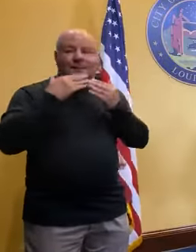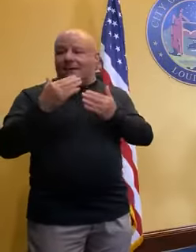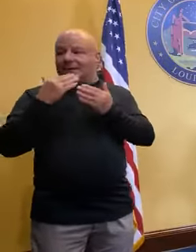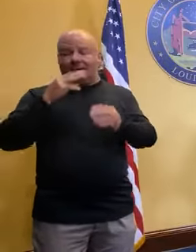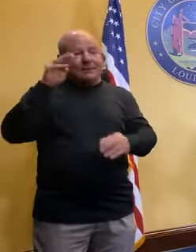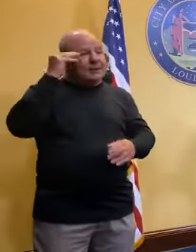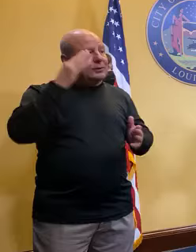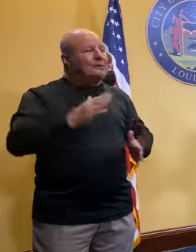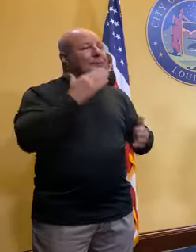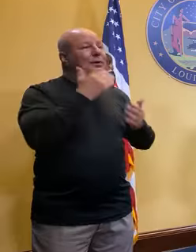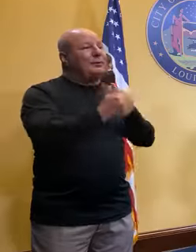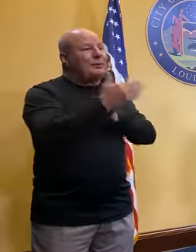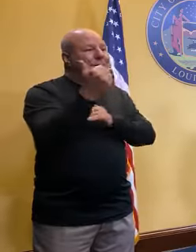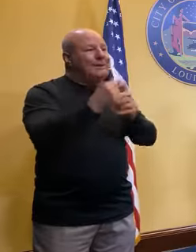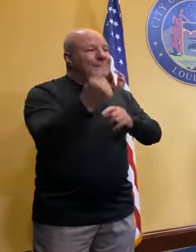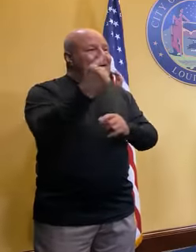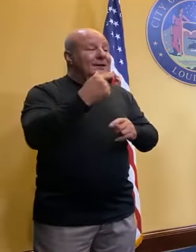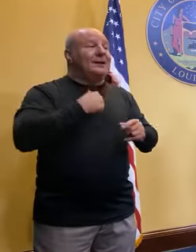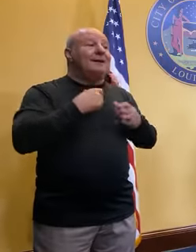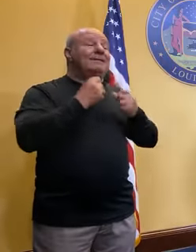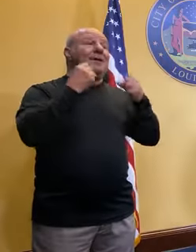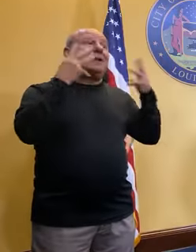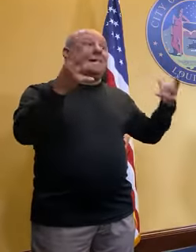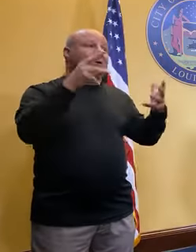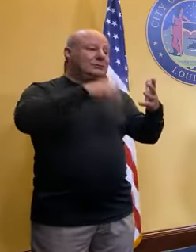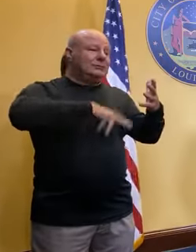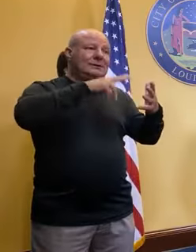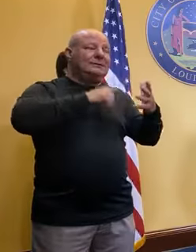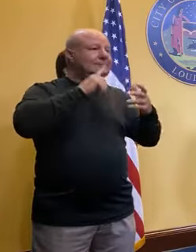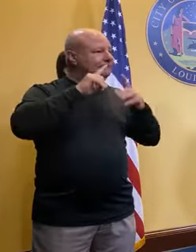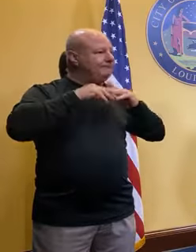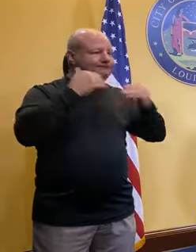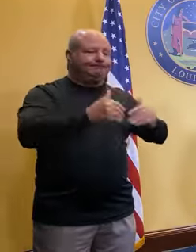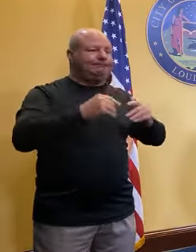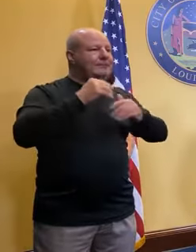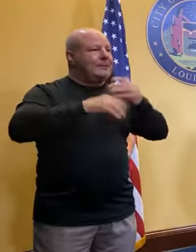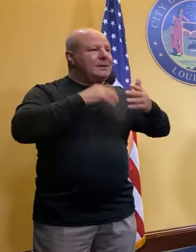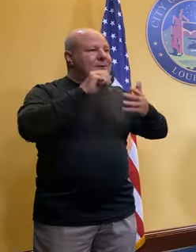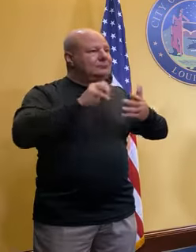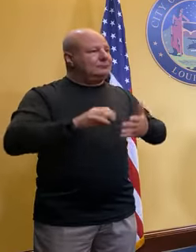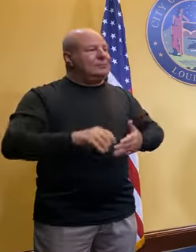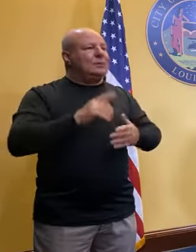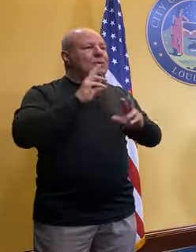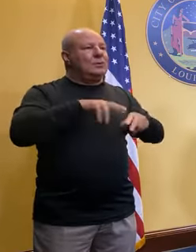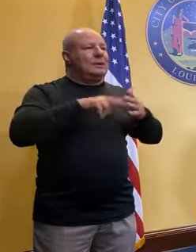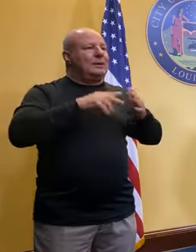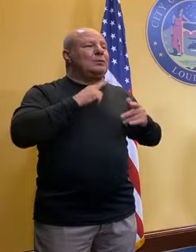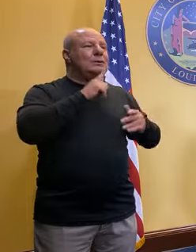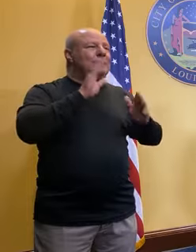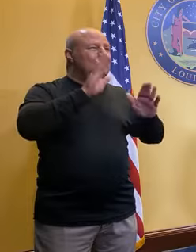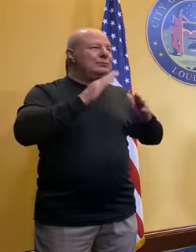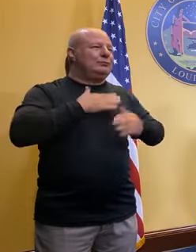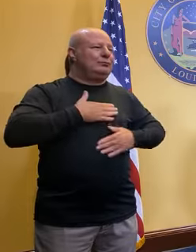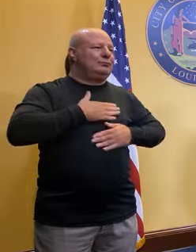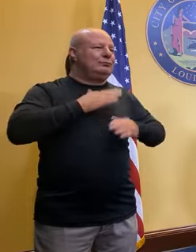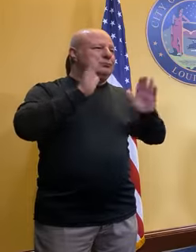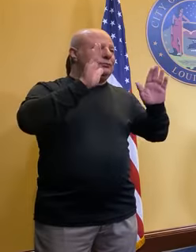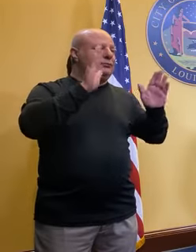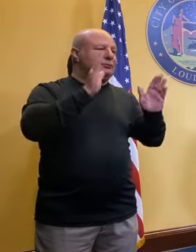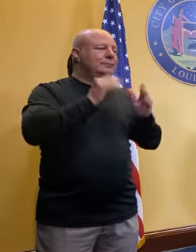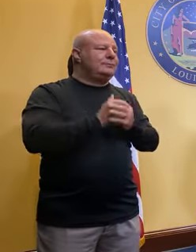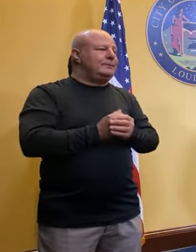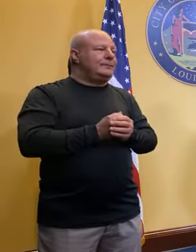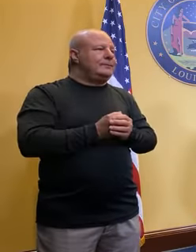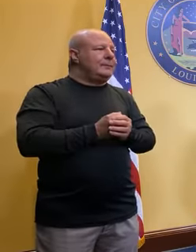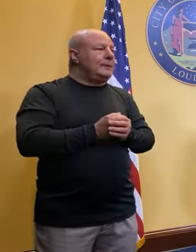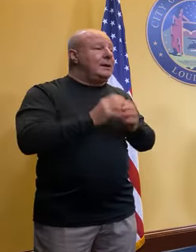Thank you, Madam Mayor. Good morning, everybody. I have a lot to read, so I'm just going to go right into it. I really appreciate your attention to this and our residents'